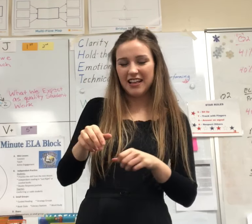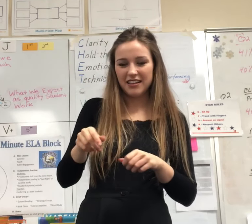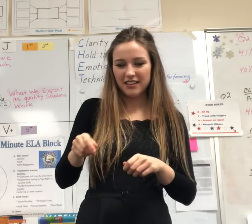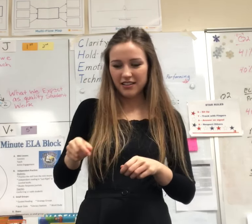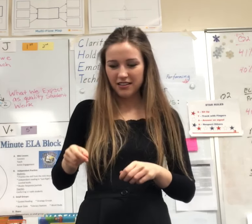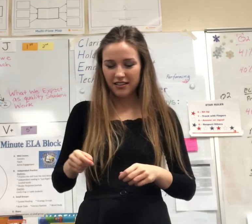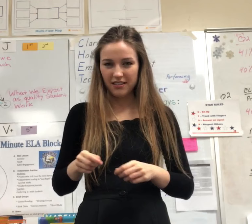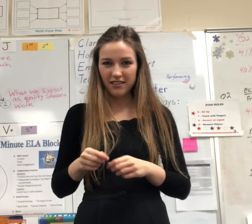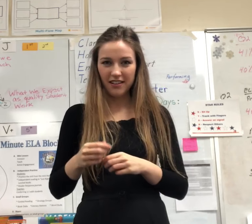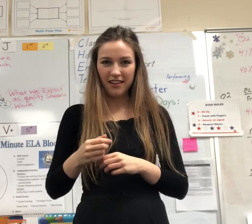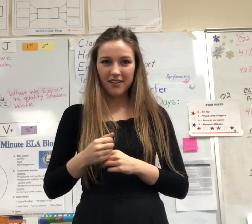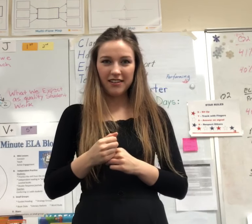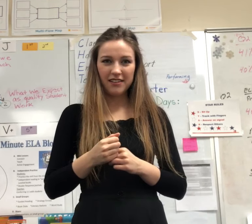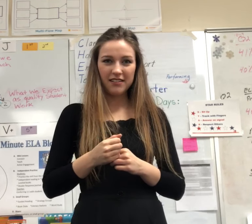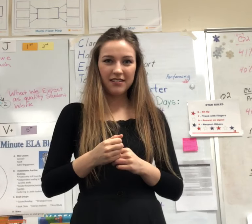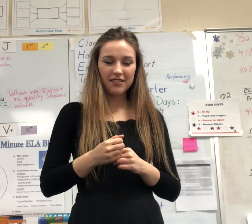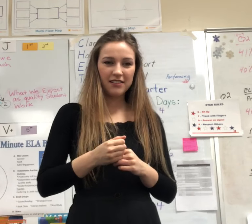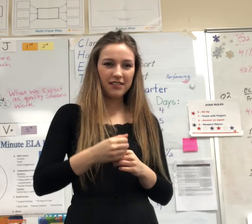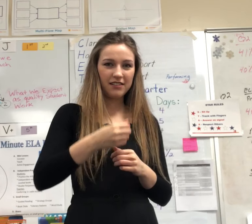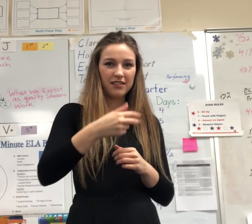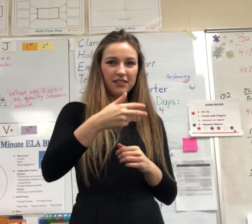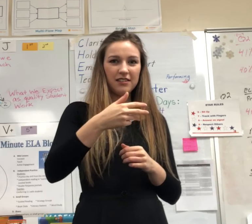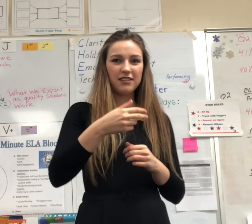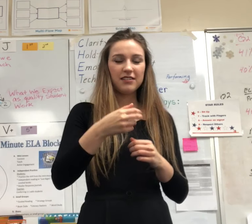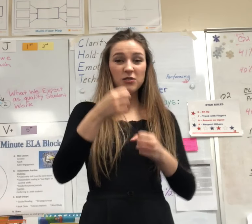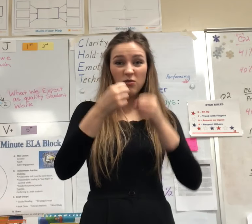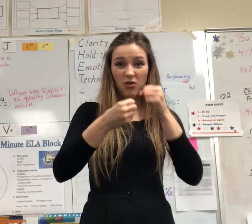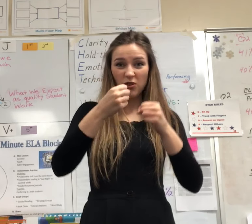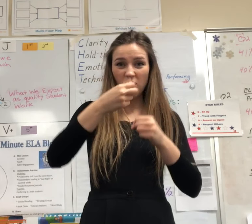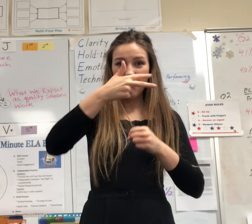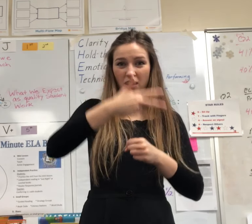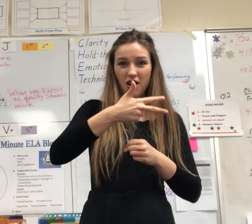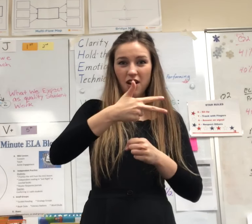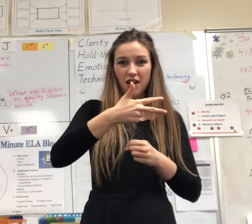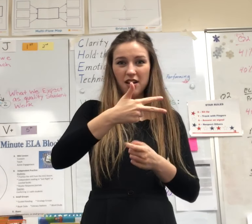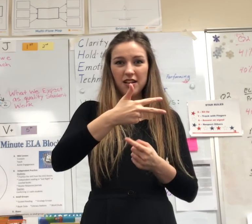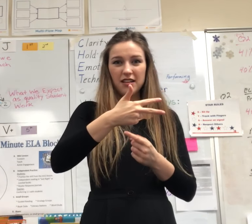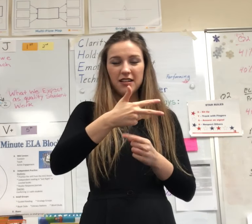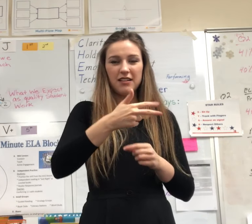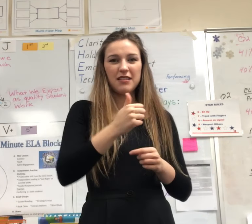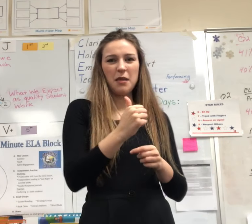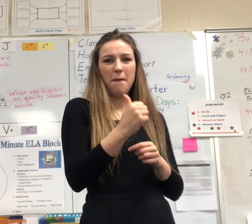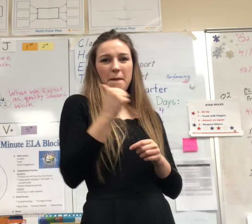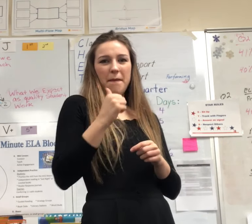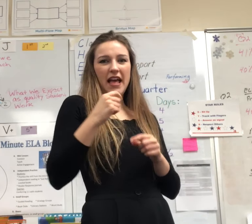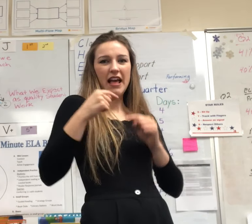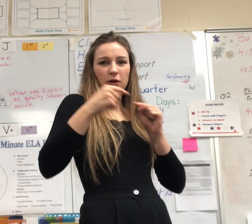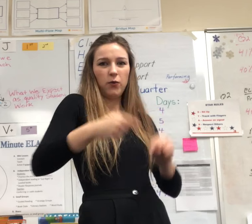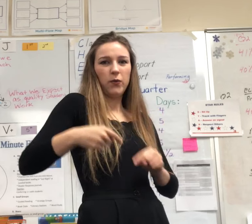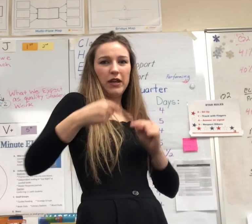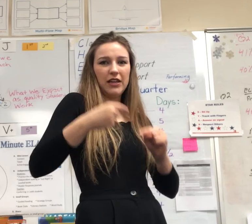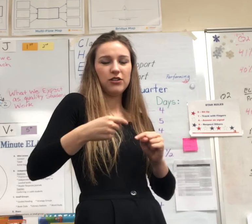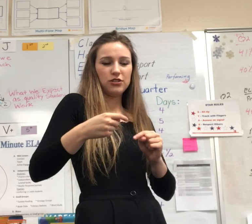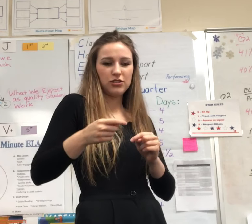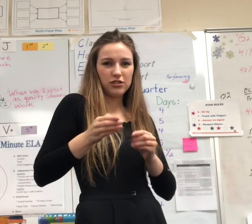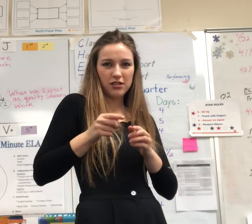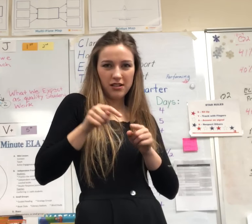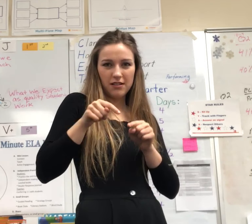the back tires are so that you know how far it goes. Put hands down, please, so that you know how far